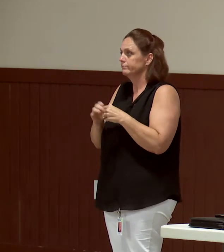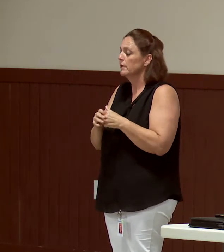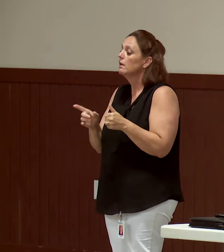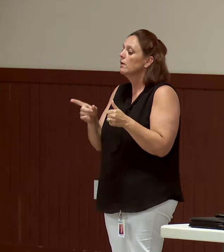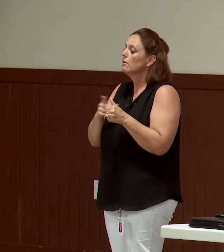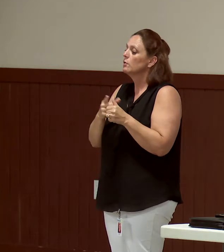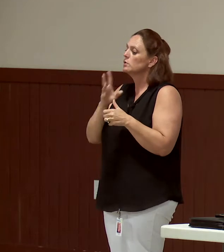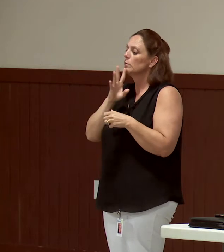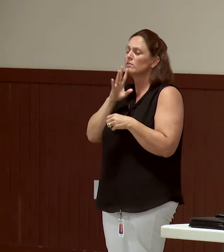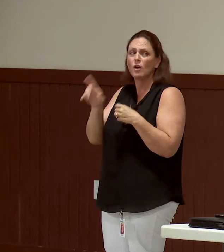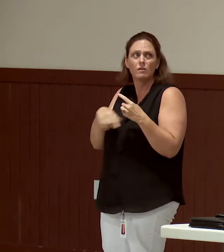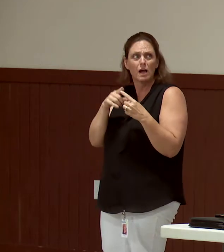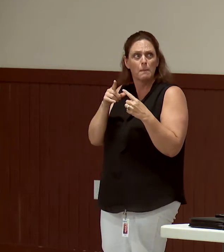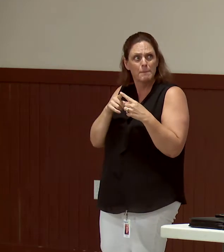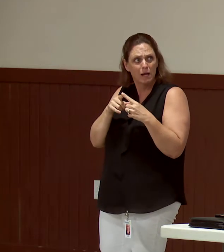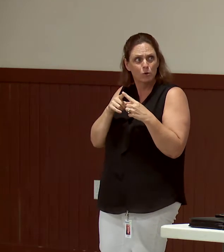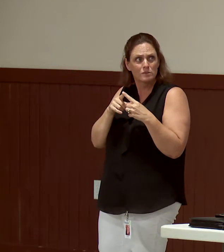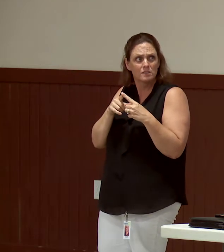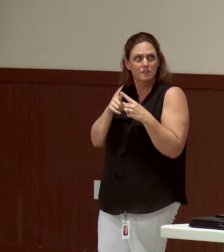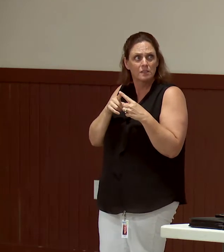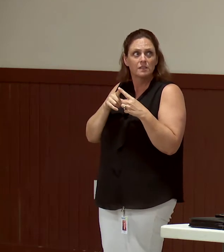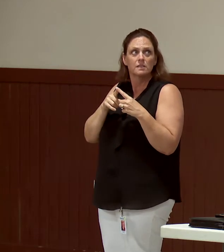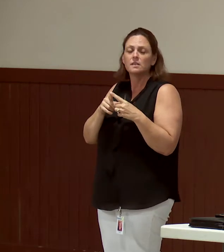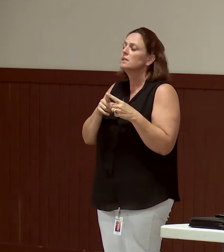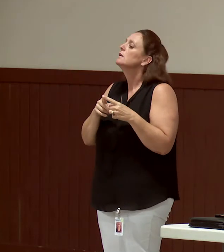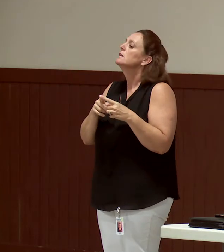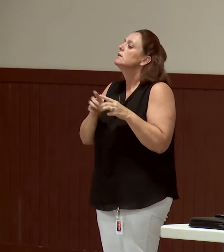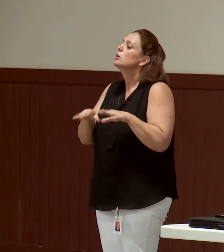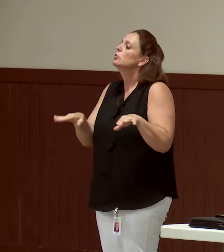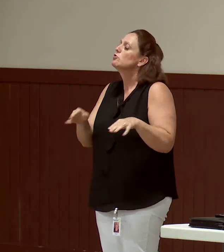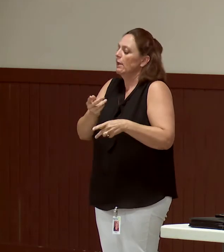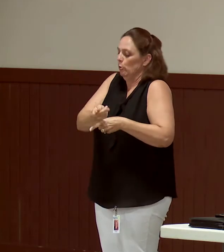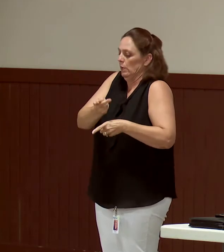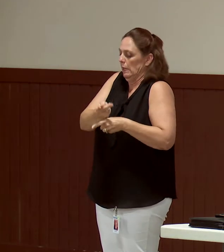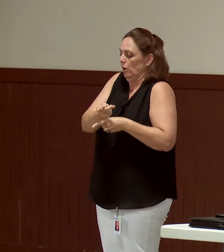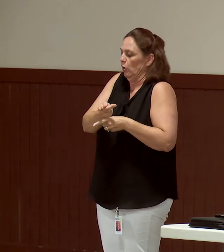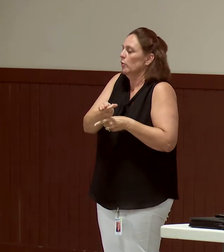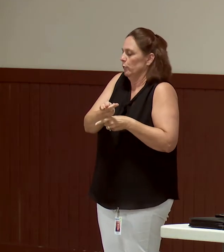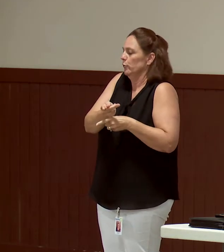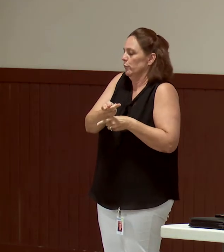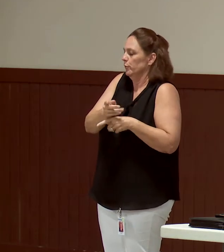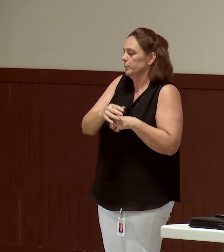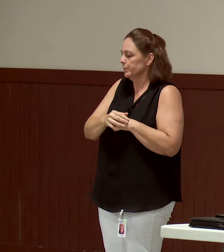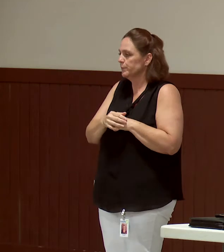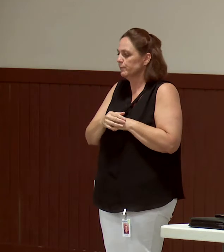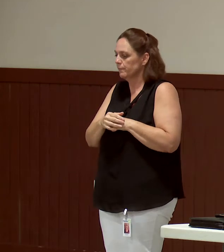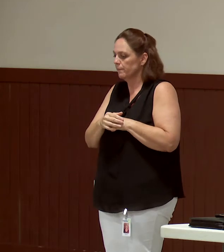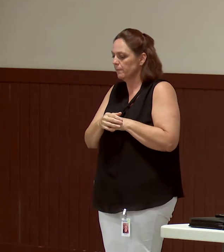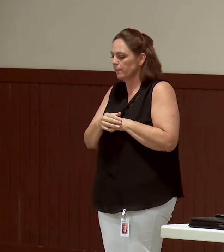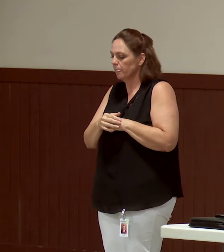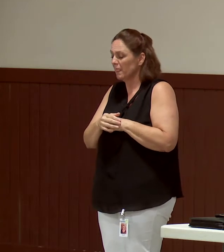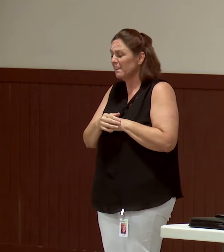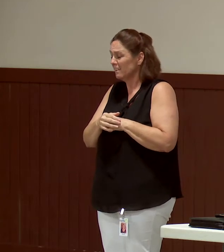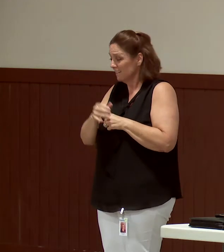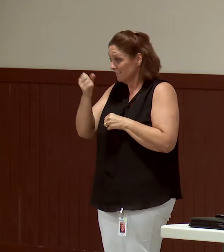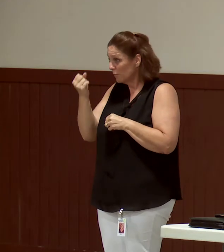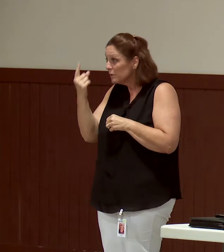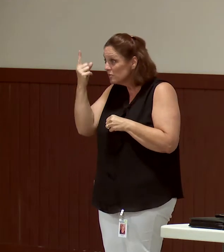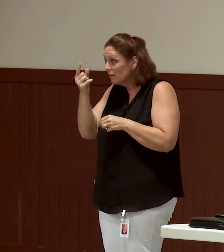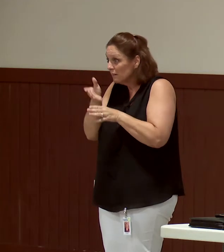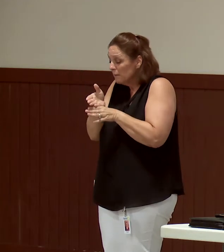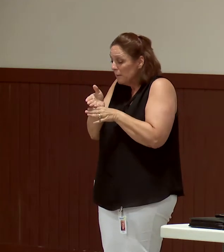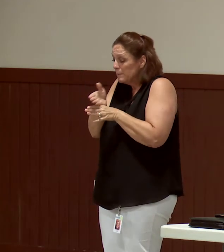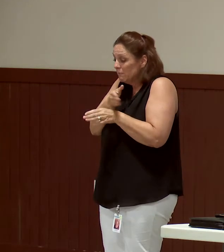is childcare in Linn County. If this is an issue that you follow, you'll know that this was already a pretty difficult situation for